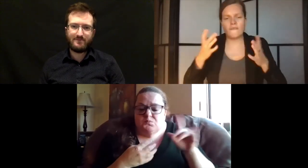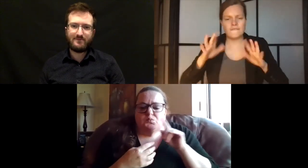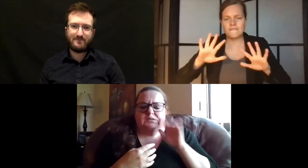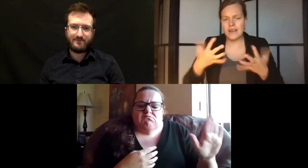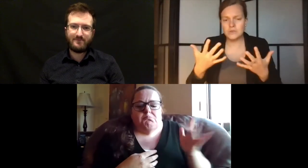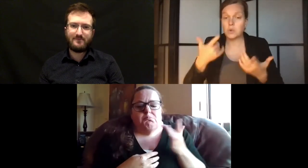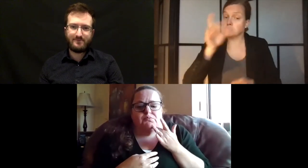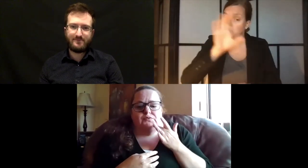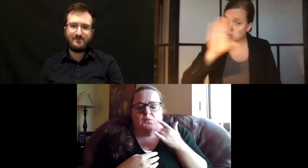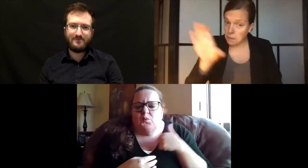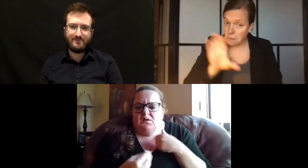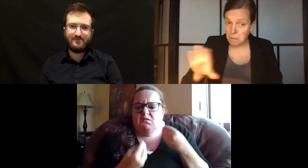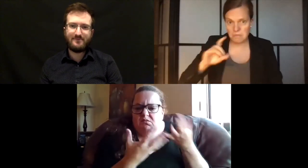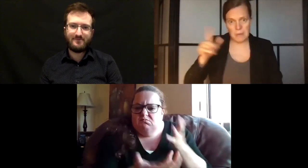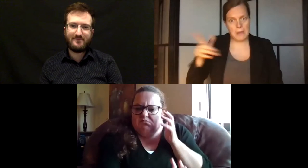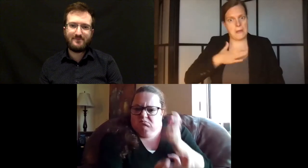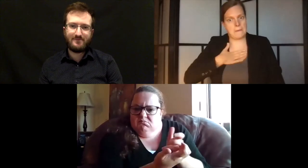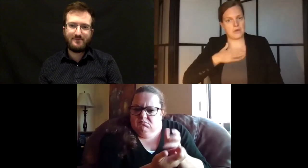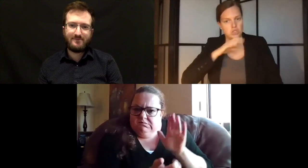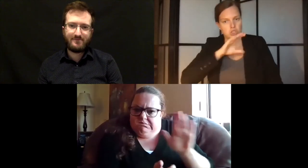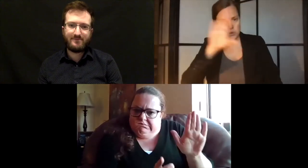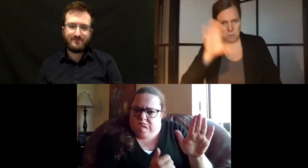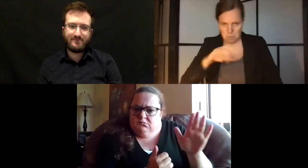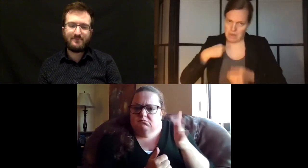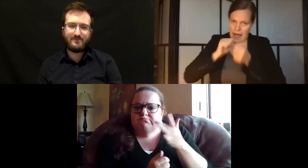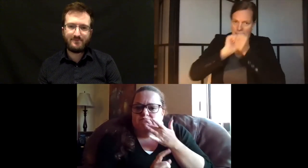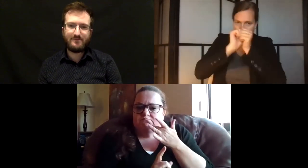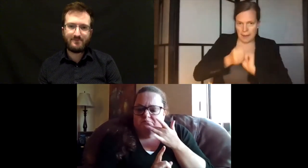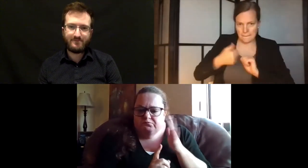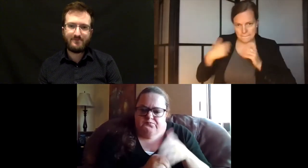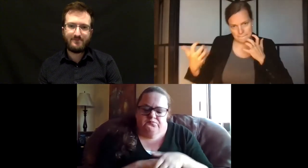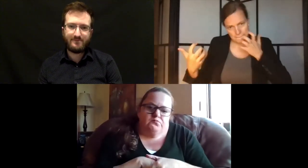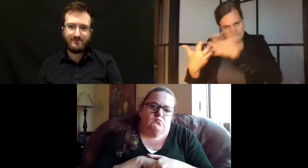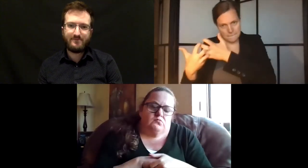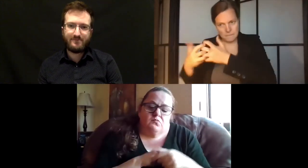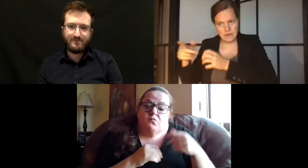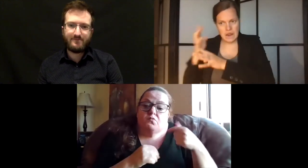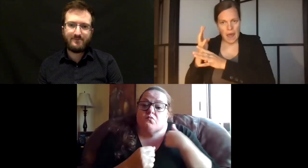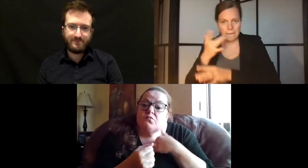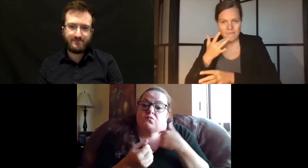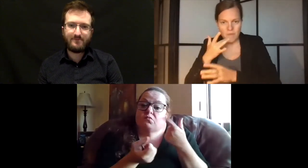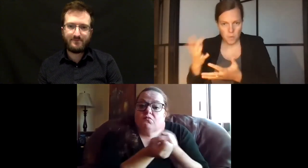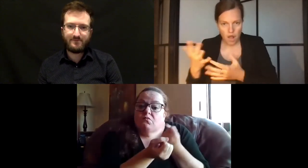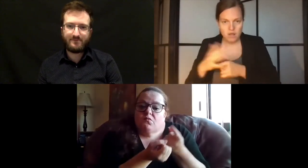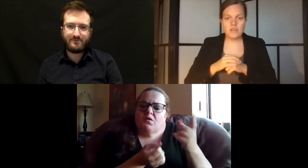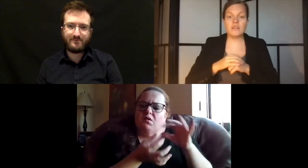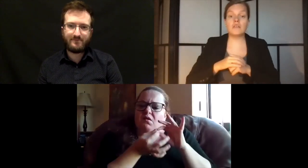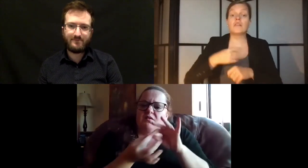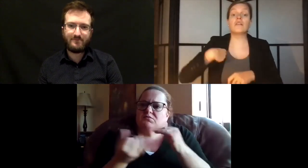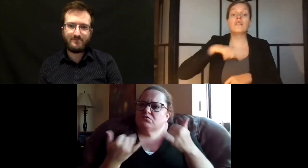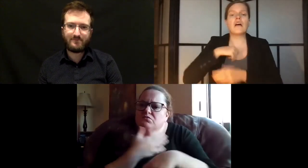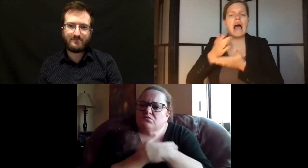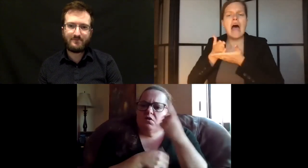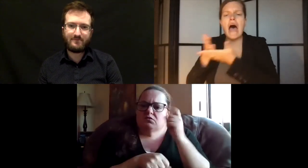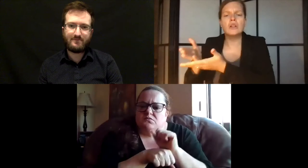of communicating, as well as Zoom is another favorite platform and will provide what it is that they